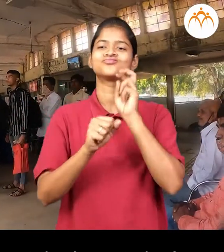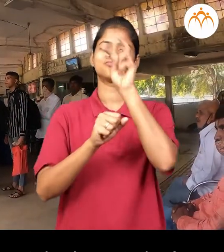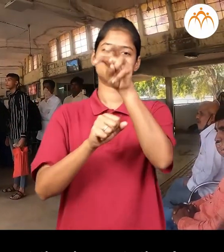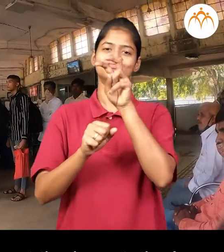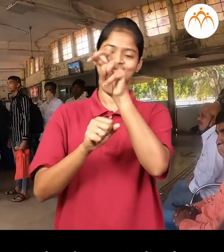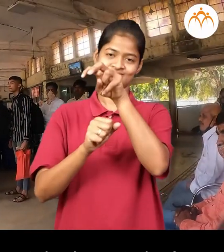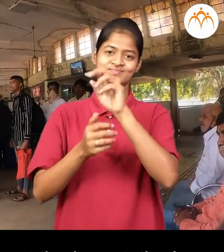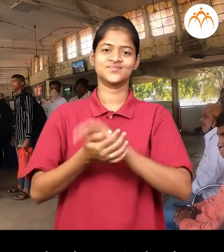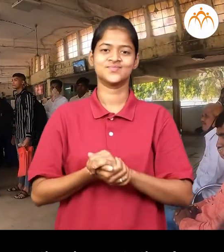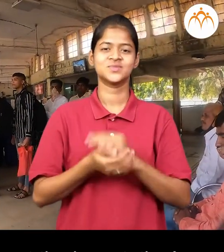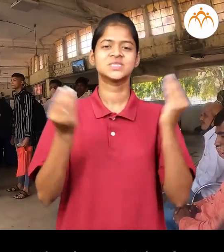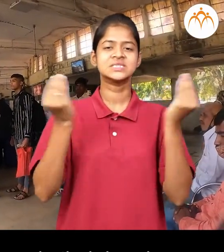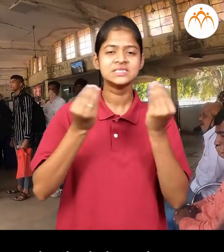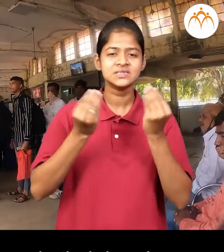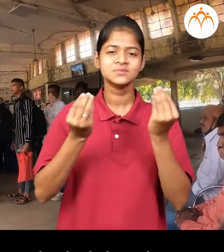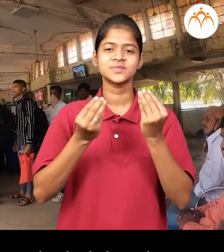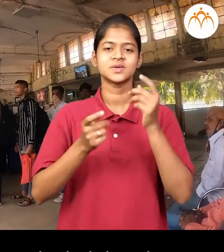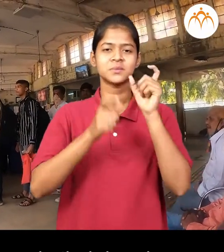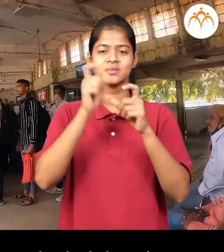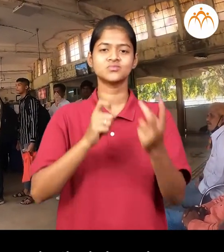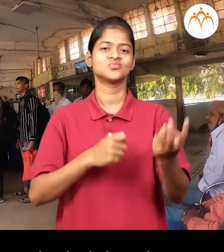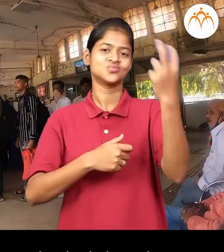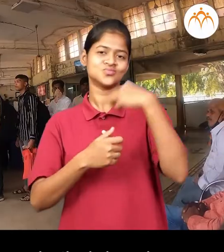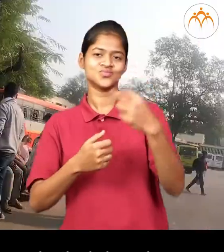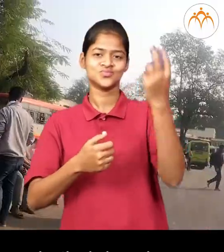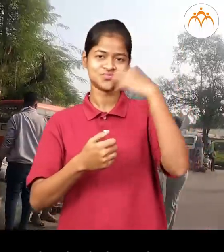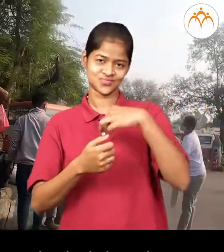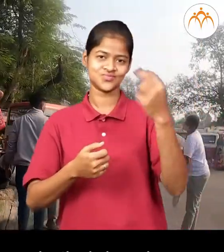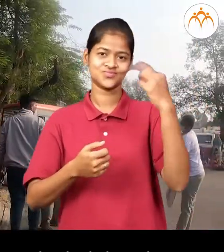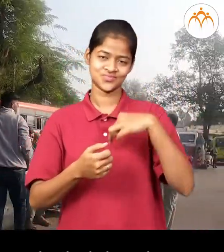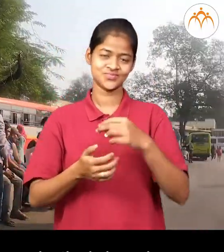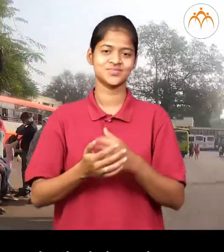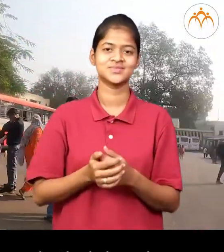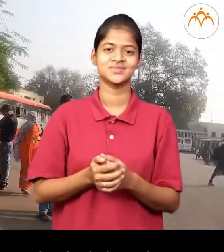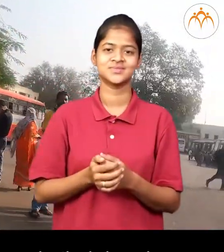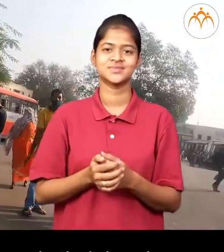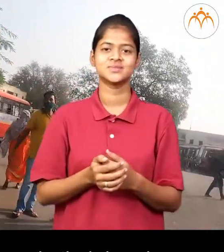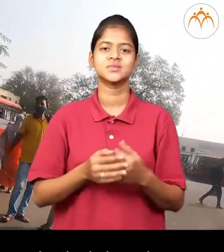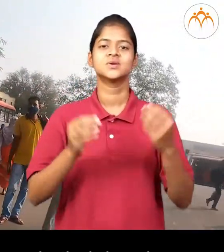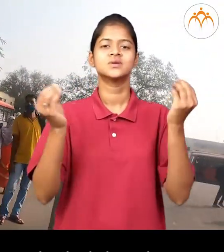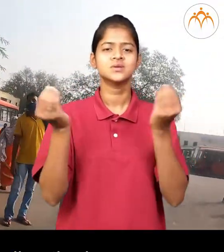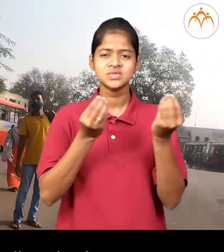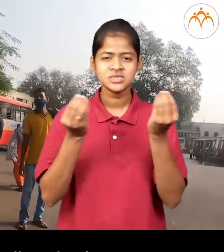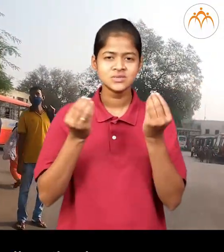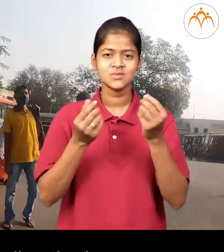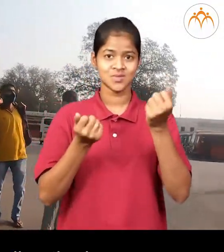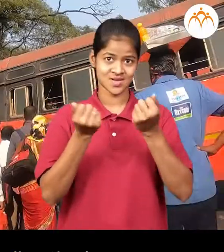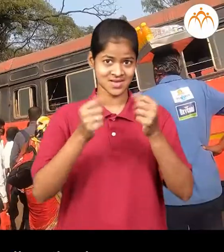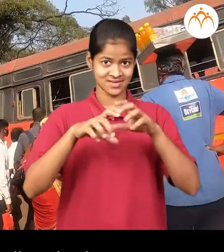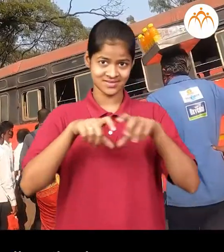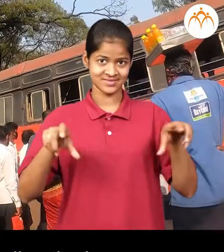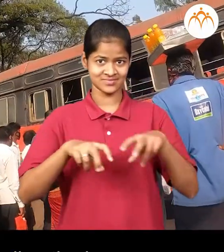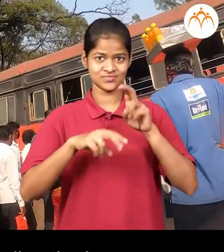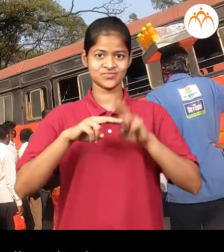at the bus station. Some were carrying big bags in their hands. Some